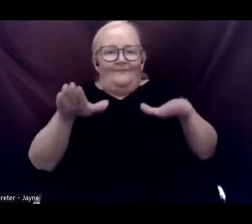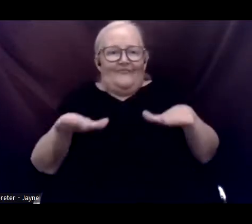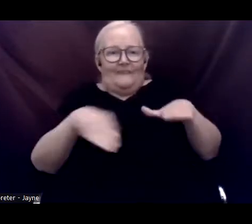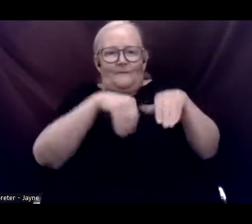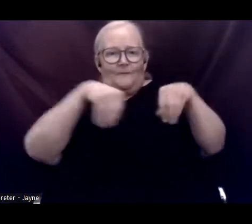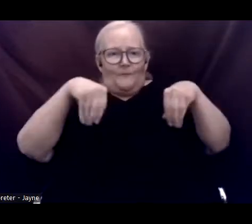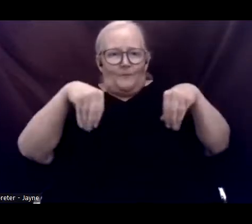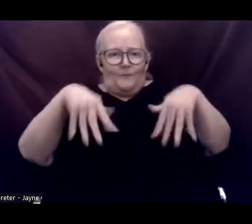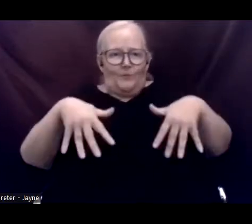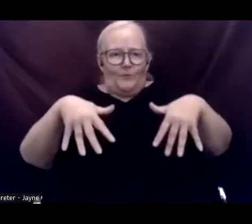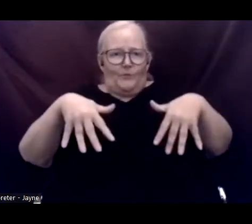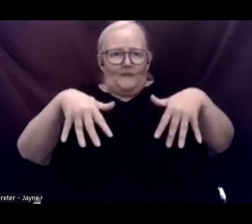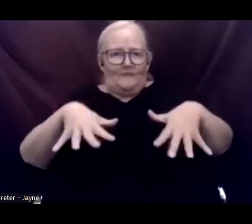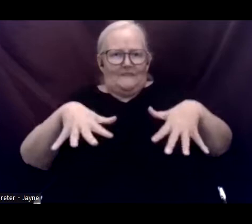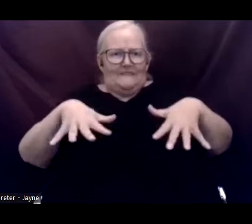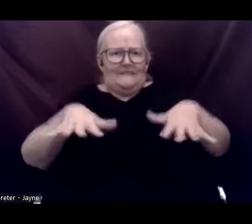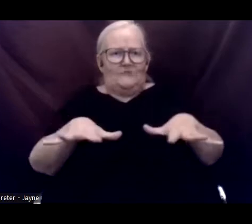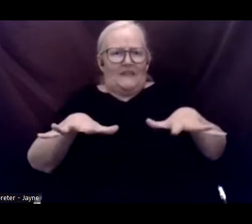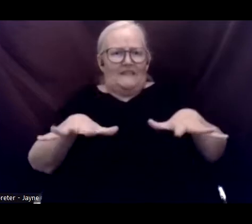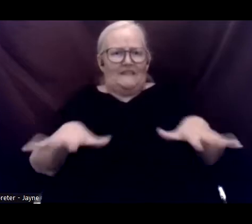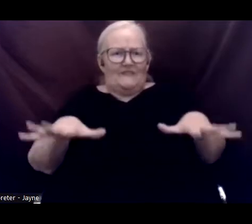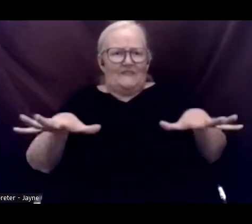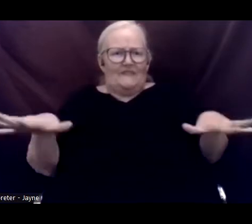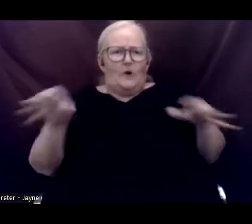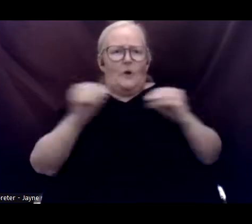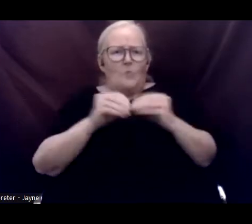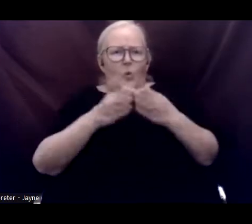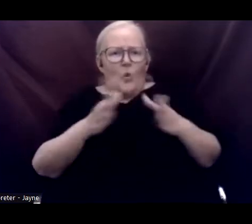Imagine the roots spreading wider and deeper,